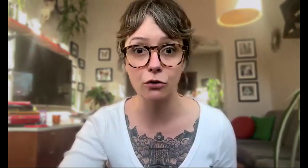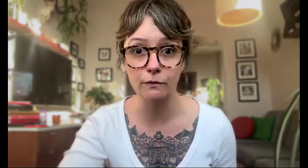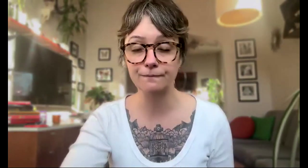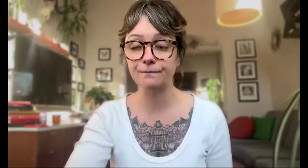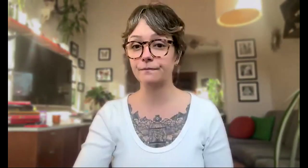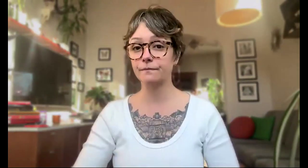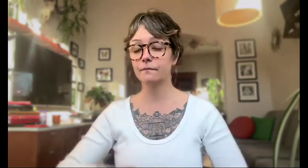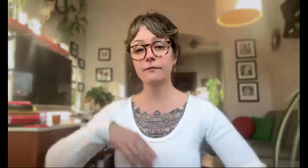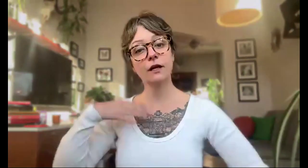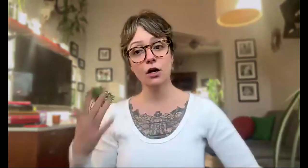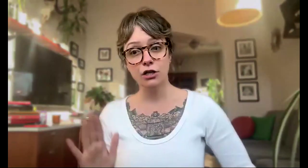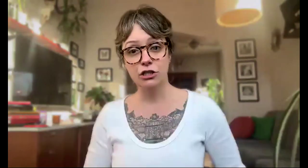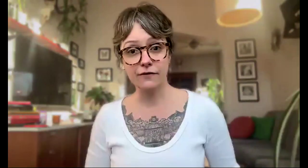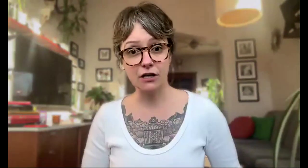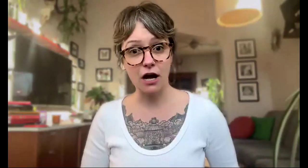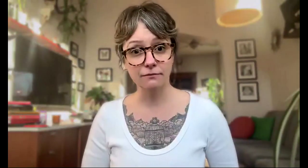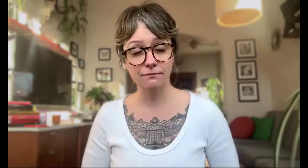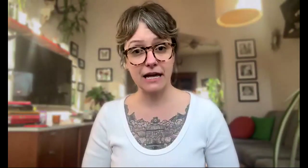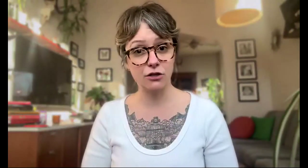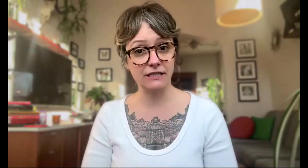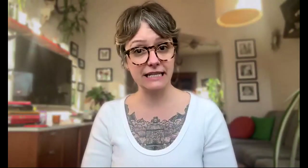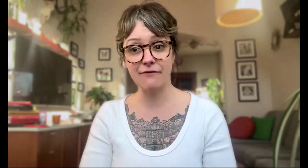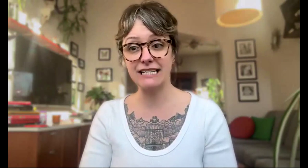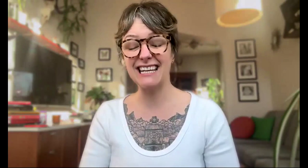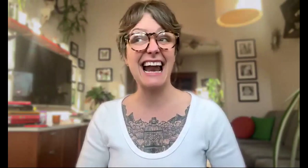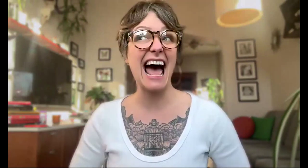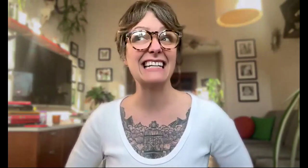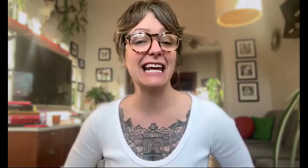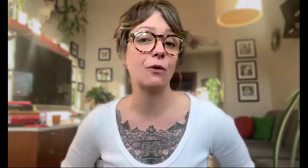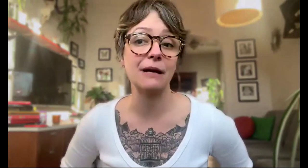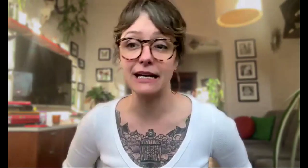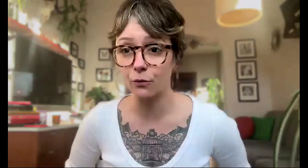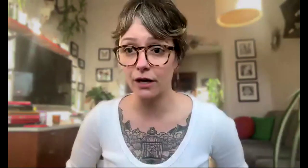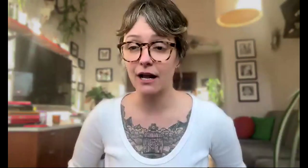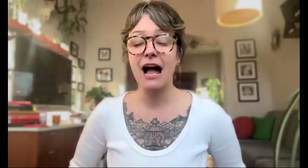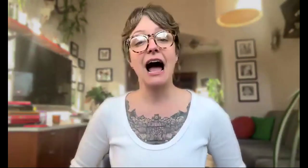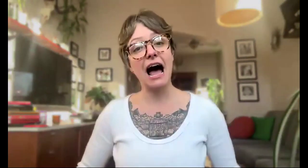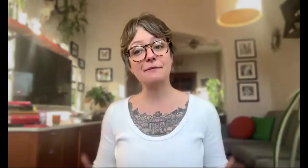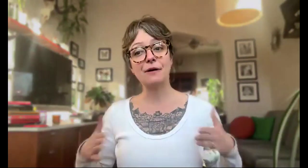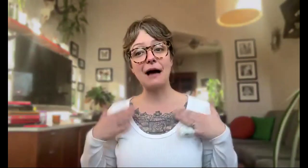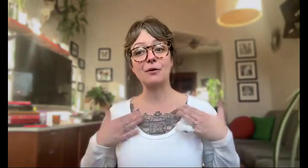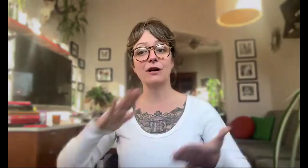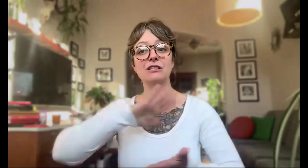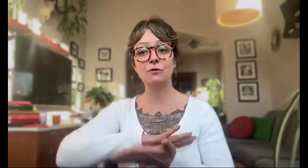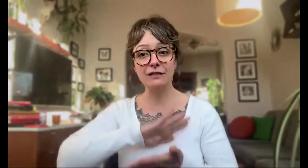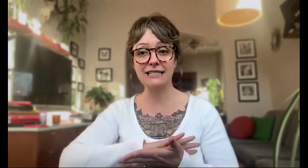you. Do you have a song that you sing every day that has a repeating word? I'm so happy we're at school